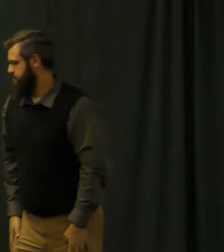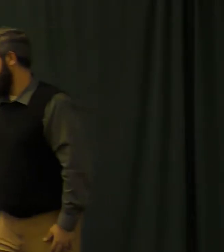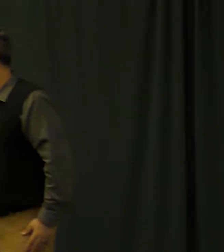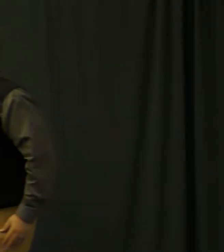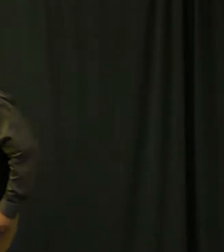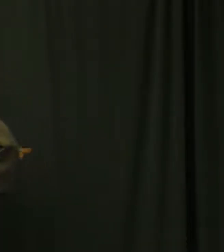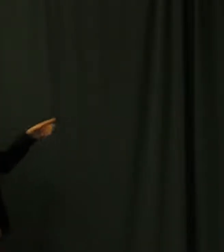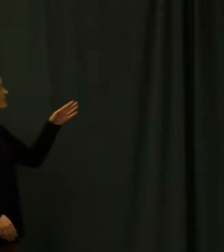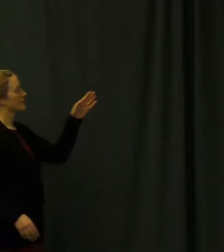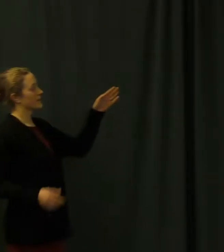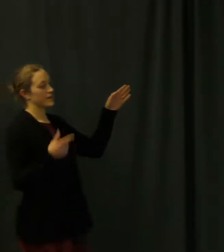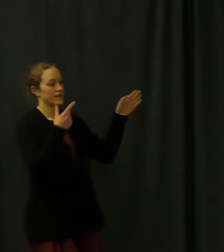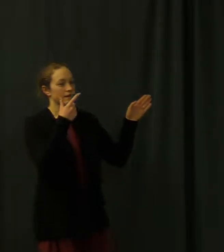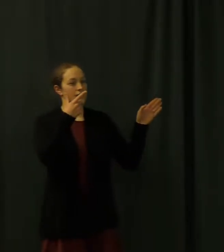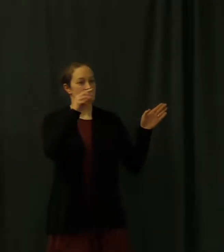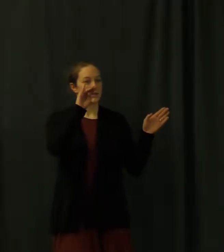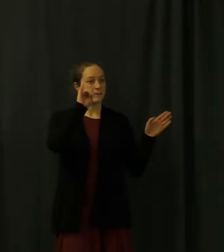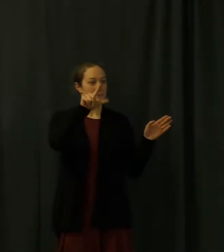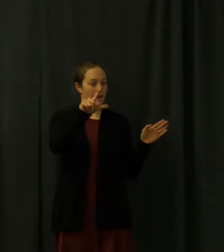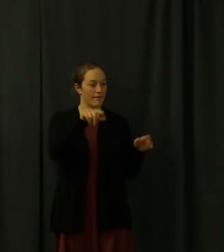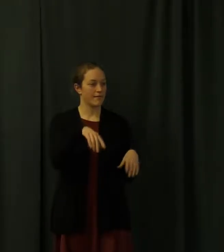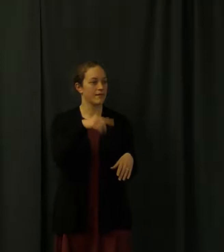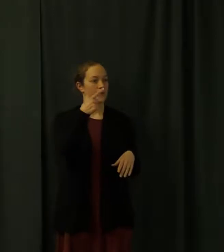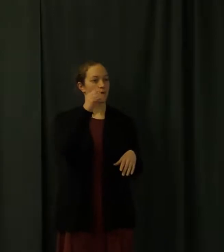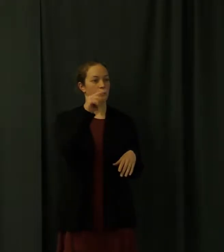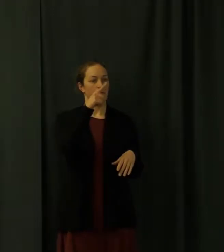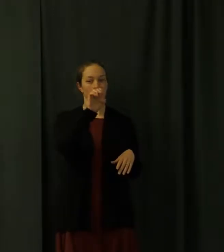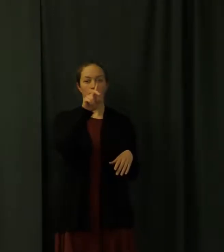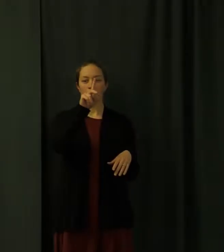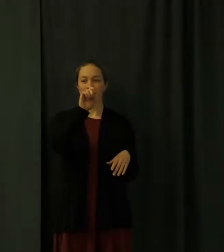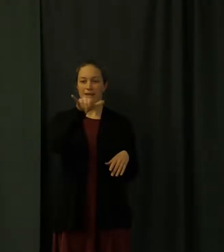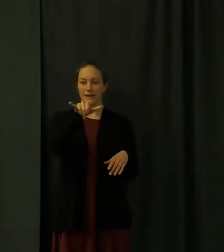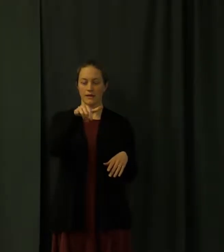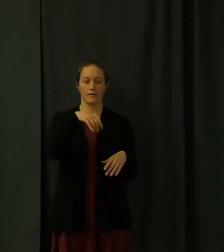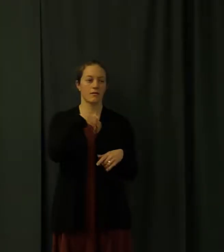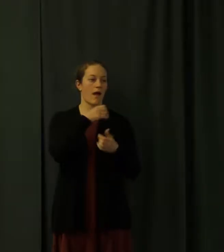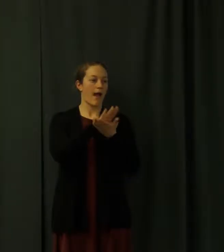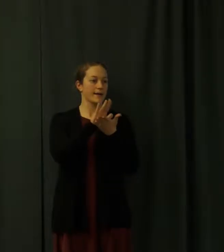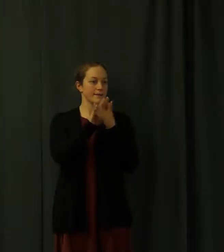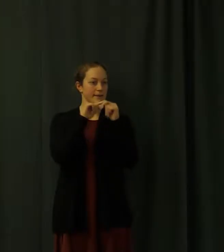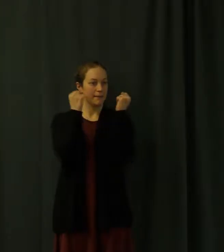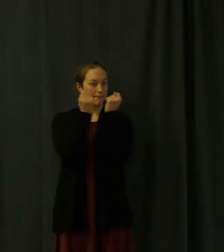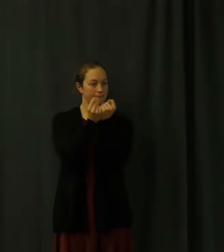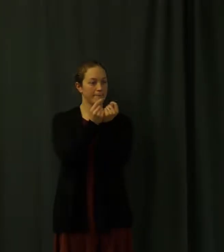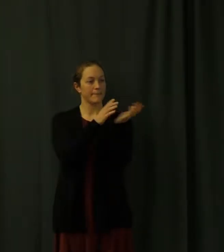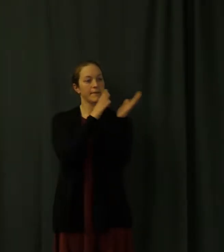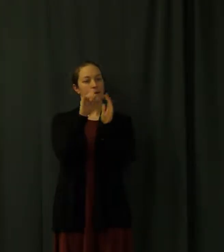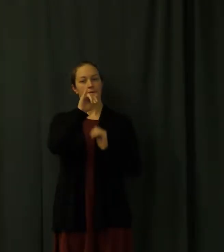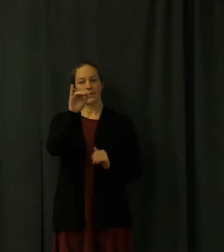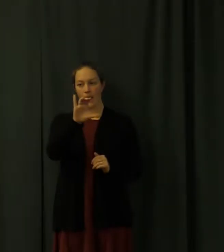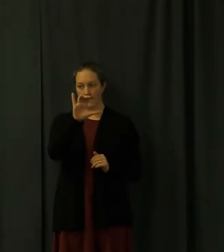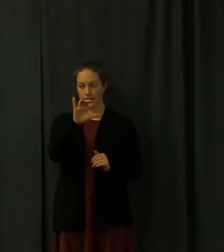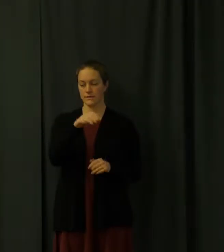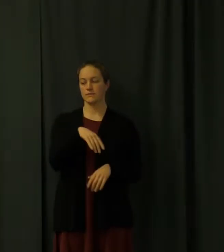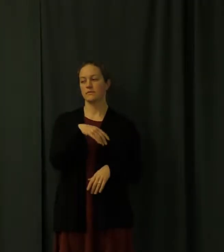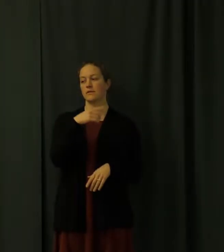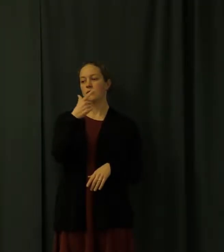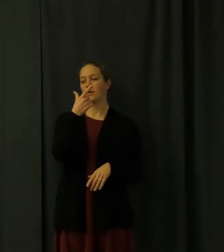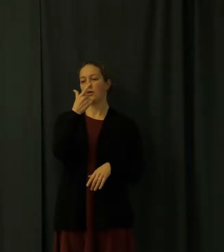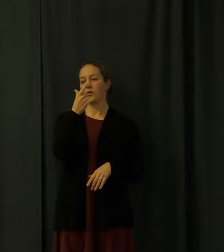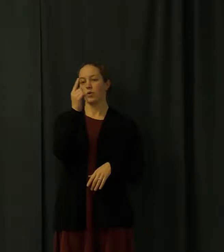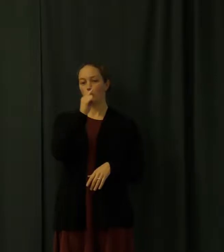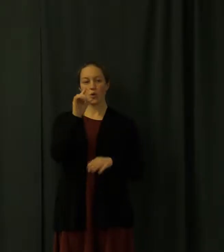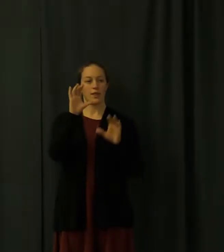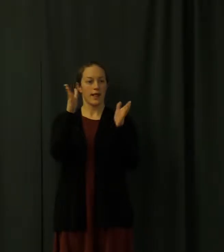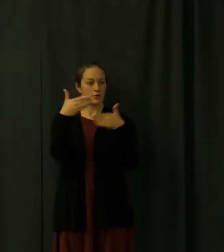is Gmail. This is Google Keep. This is, I work with the academic team. This is Infinite Campus. This is Google Classroom. Like, I know them